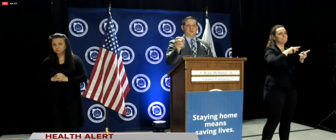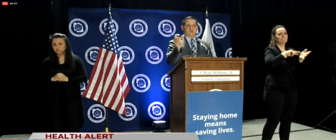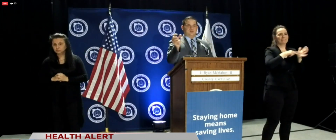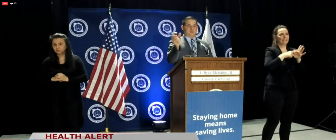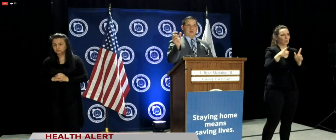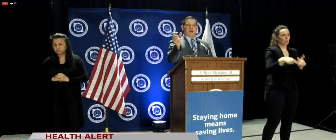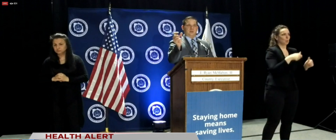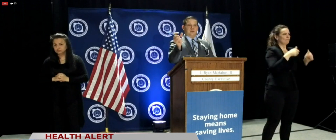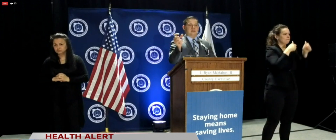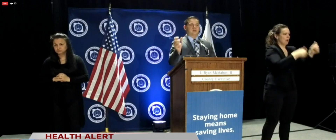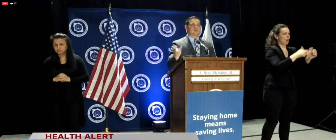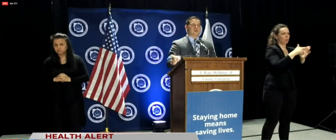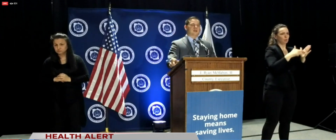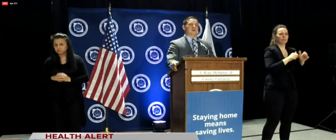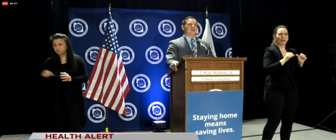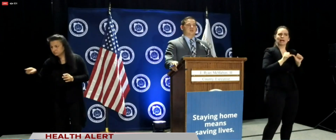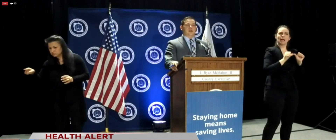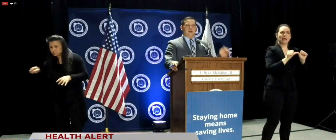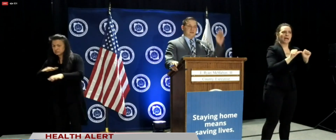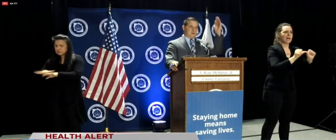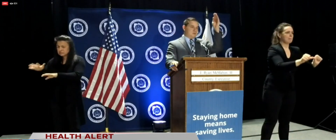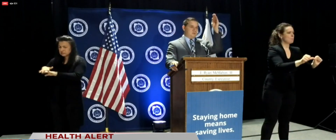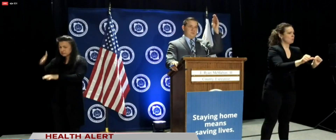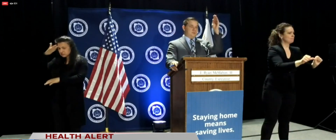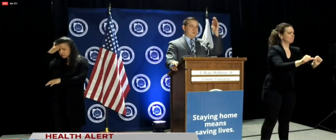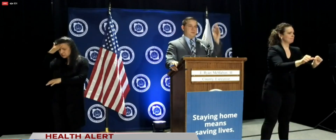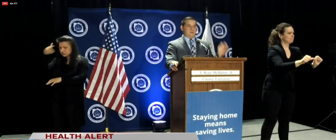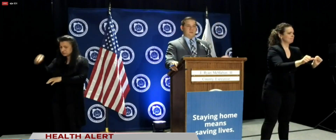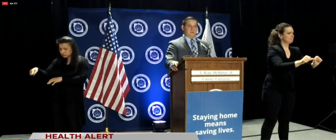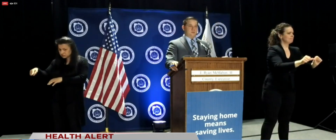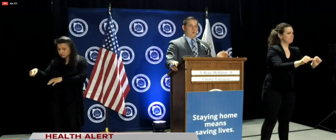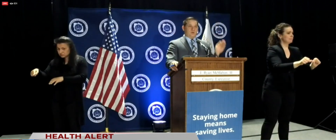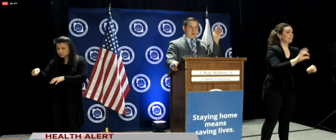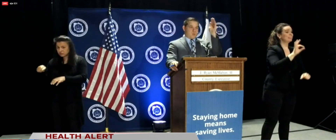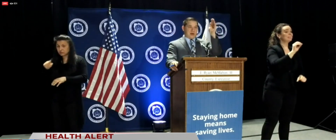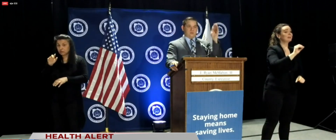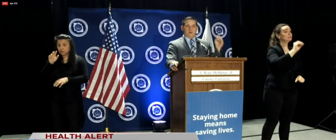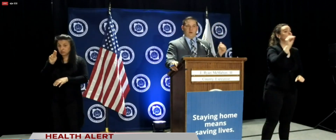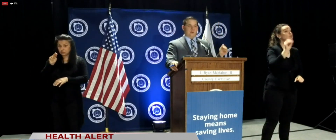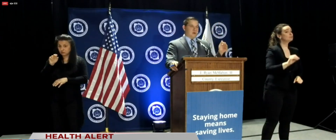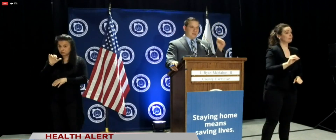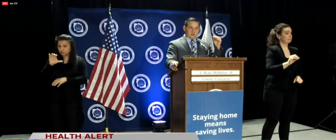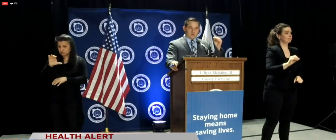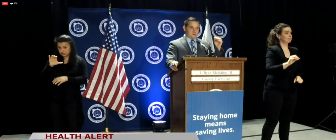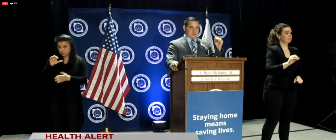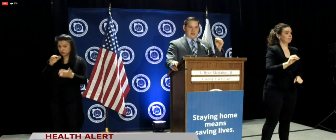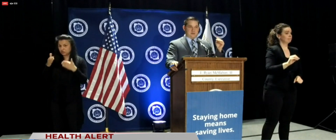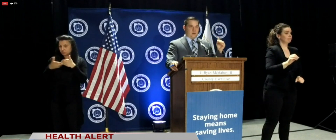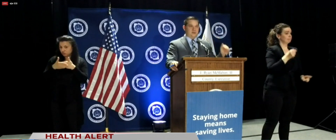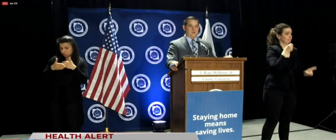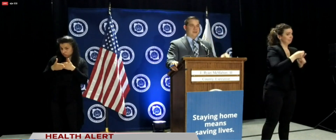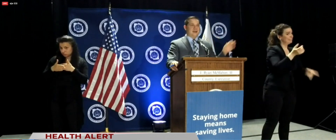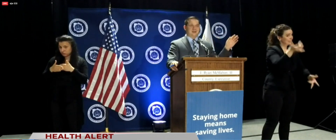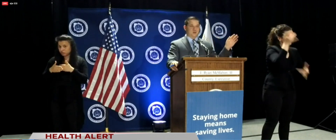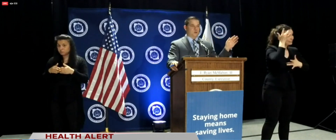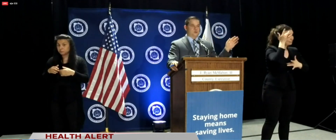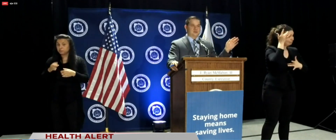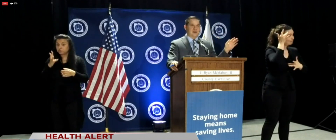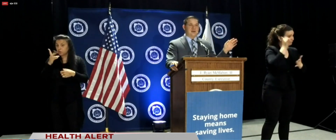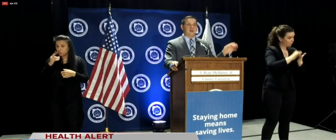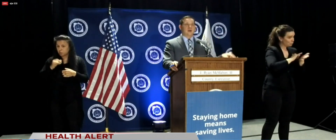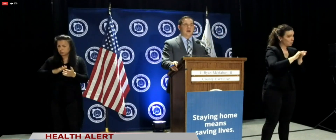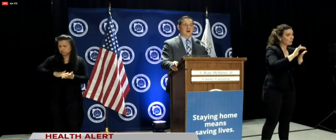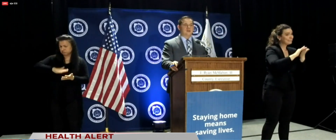downstate region, he's really talking about downstate. So they hit where they went. We don't ever want to get close to that, right? We can't get close